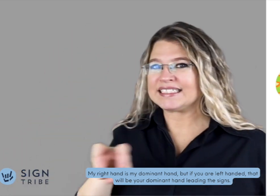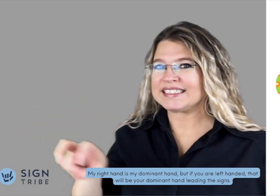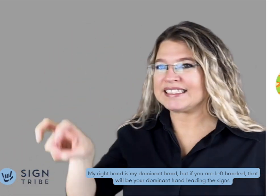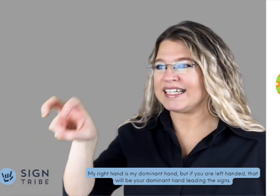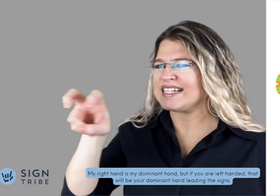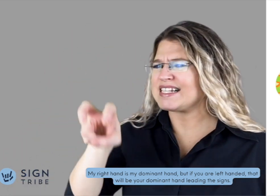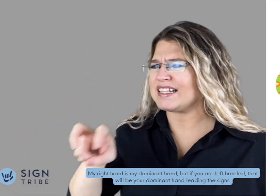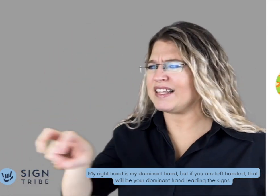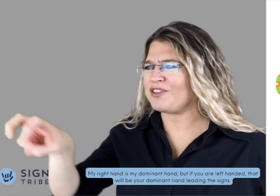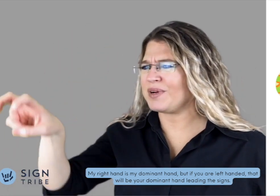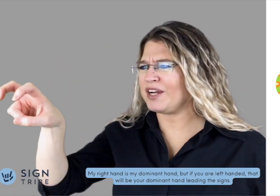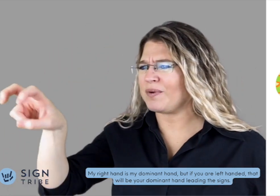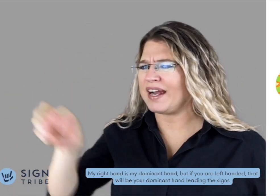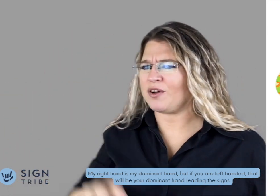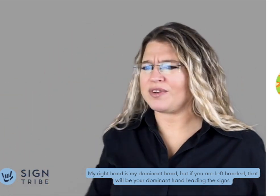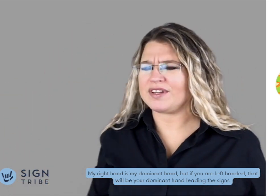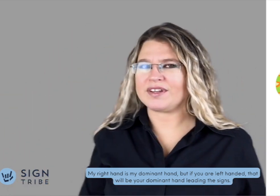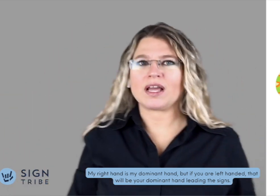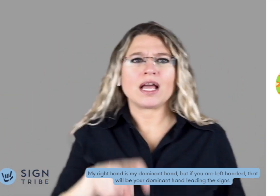Like it's slithering around.